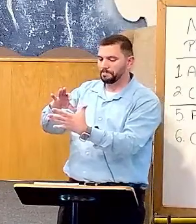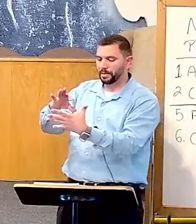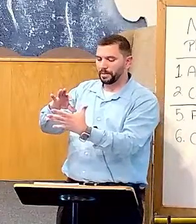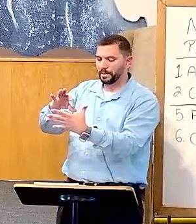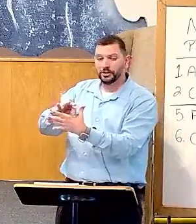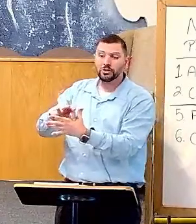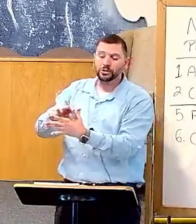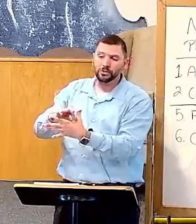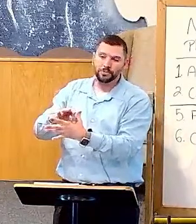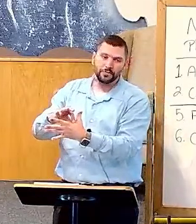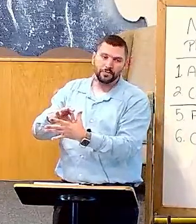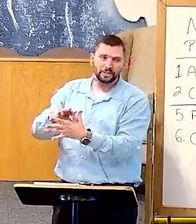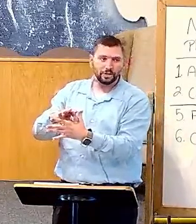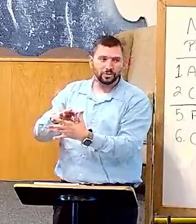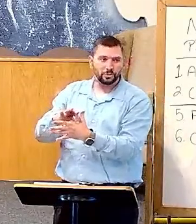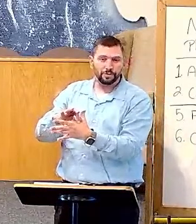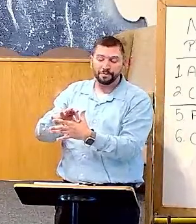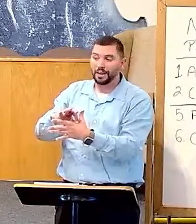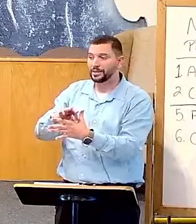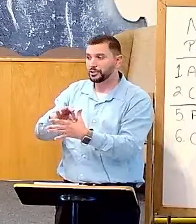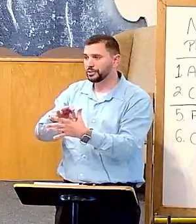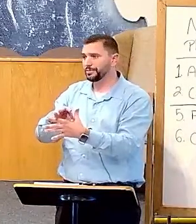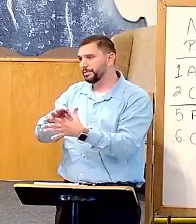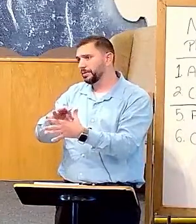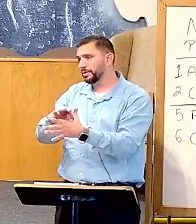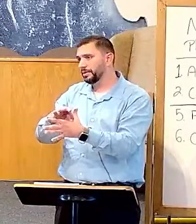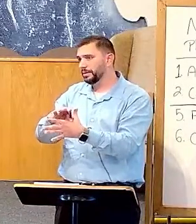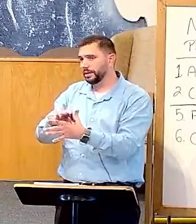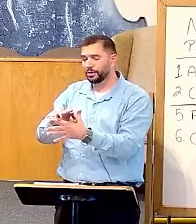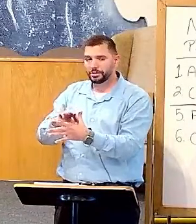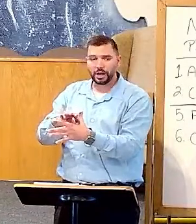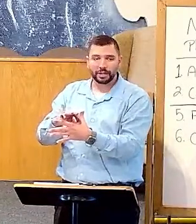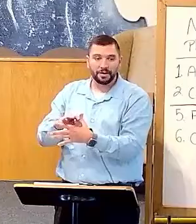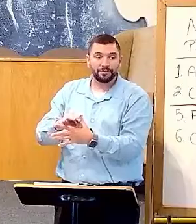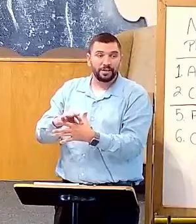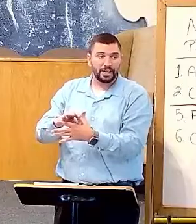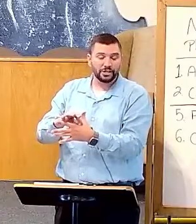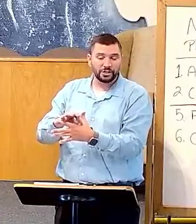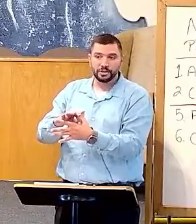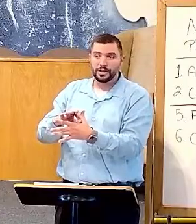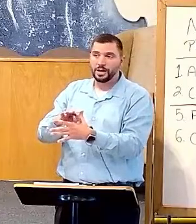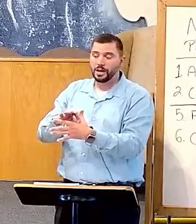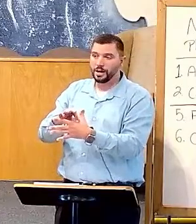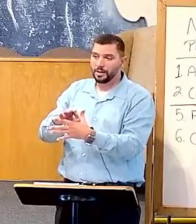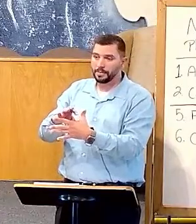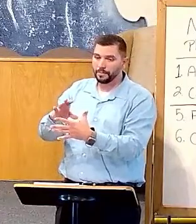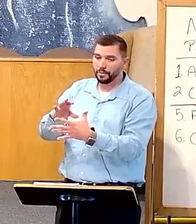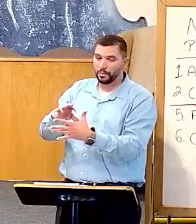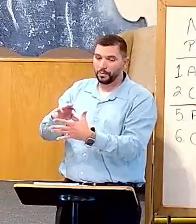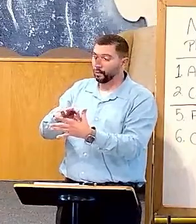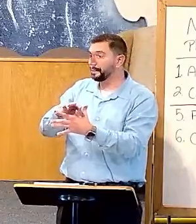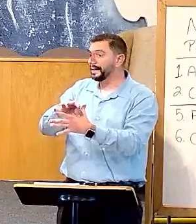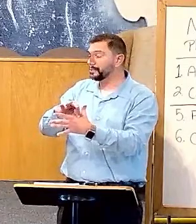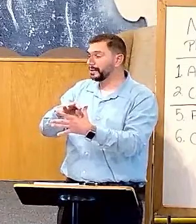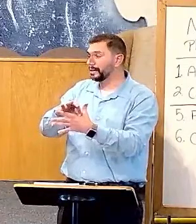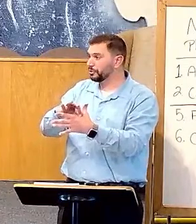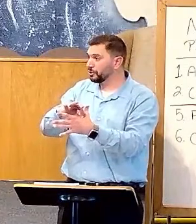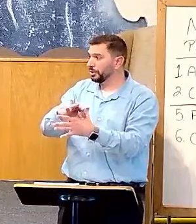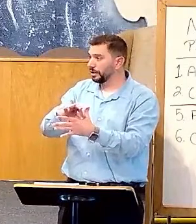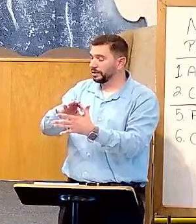it's also, fun fact, it's also a word for flesh. And so you're talking about flesh or meat when it comes to cooking.